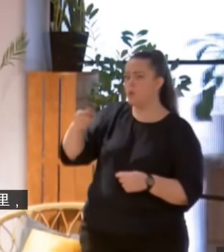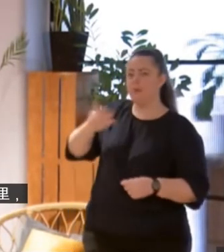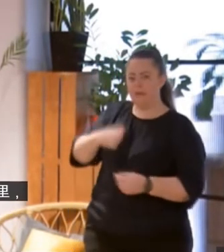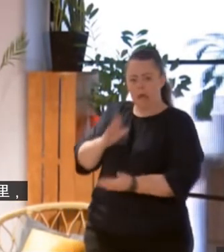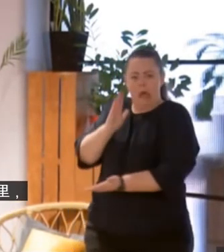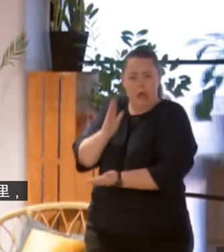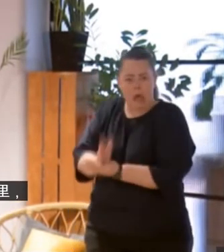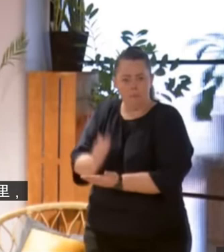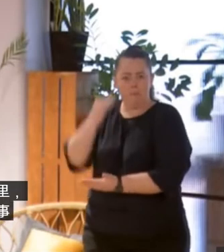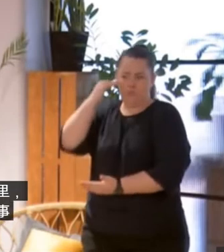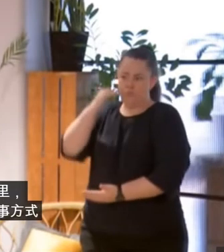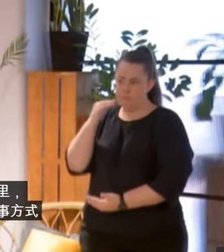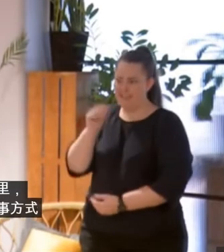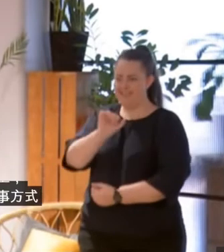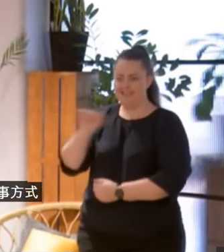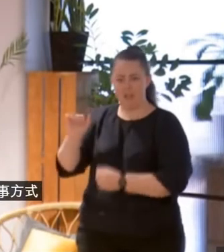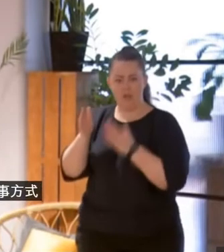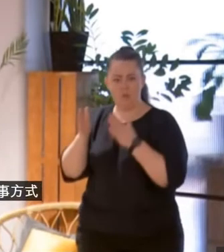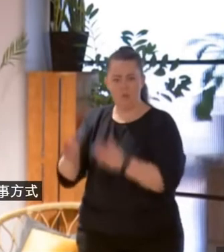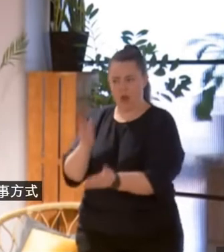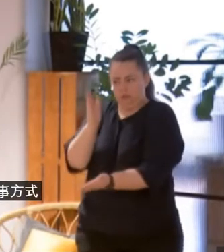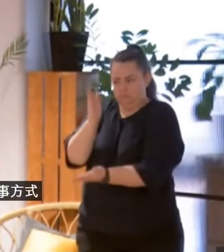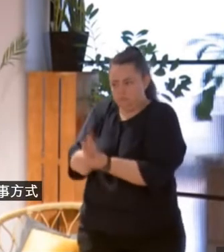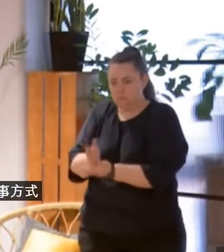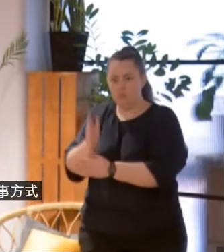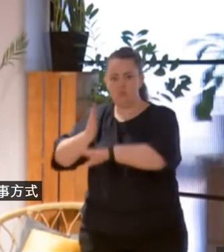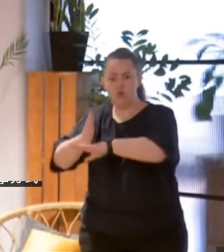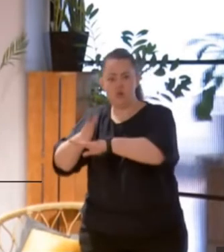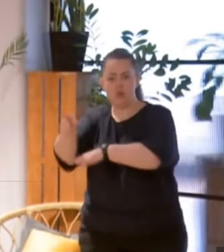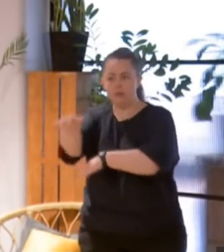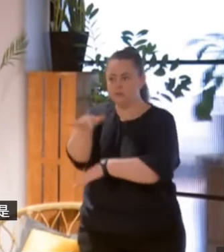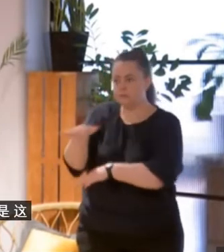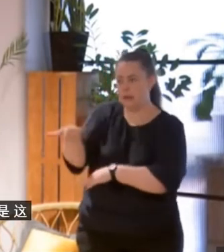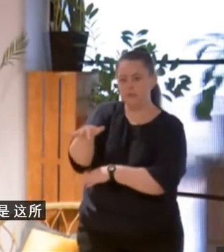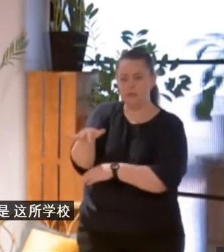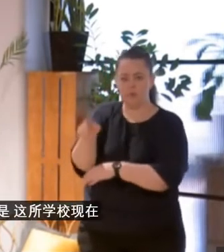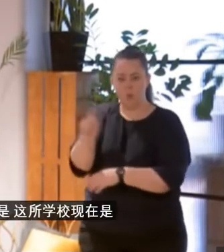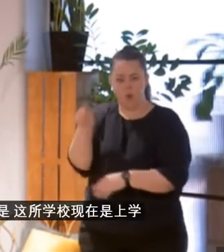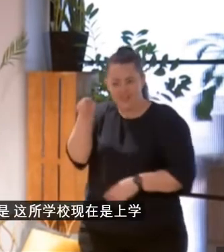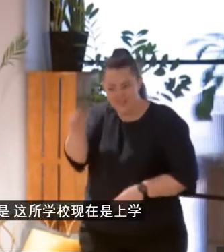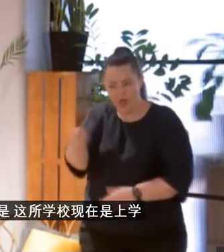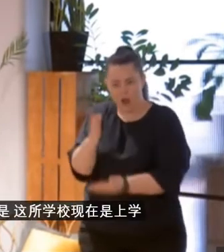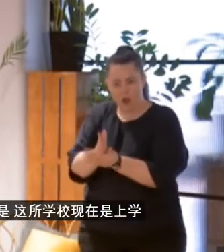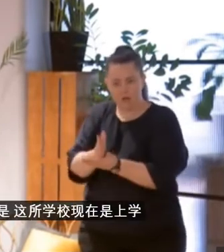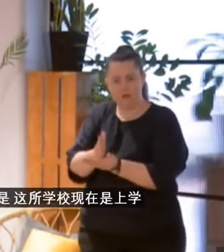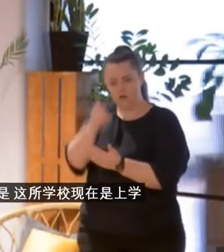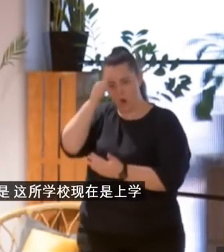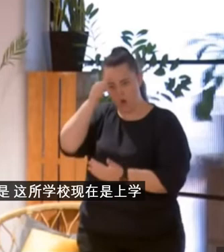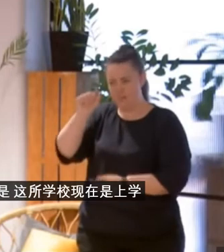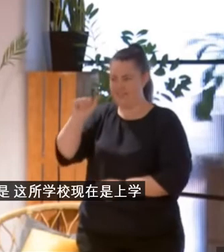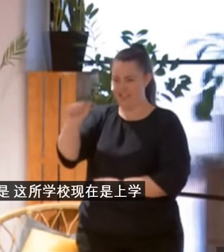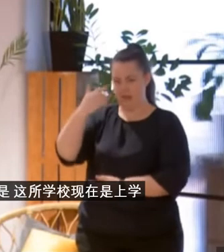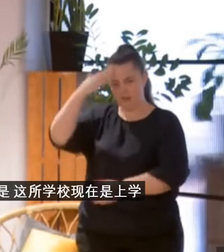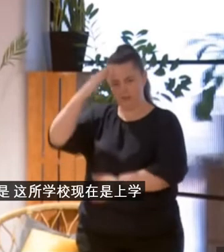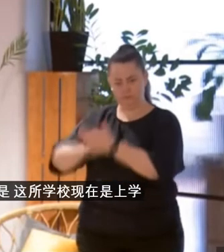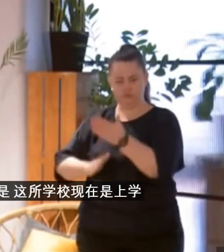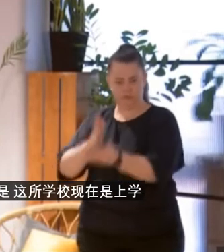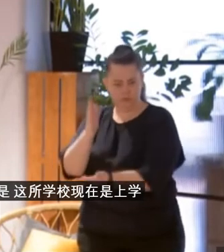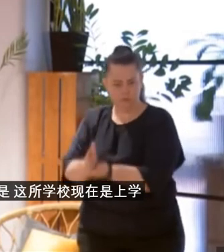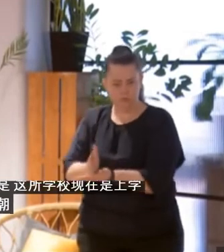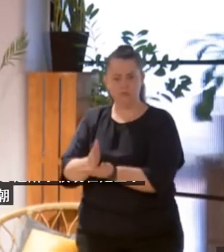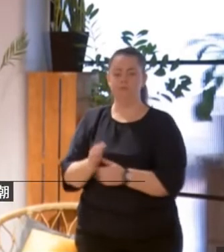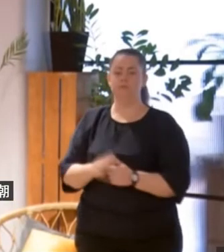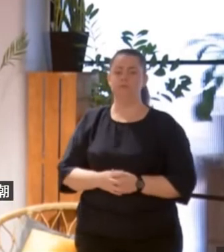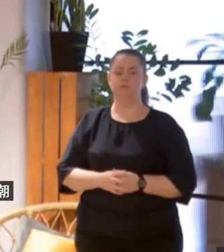and look at innovative and new ways of doing things. There's no reason, for example, when we talk about schooling, that the time for school, the